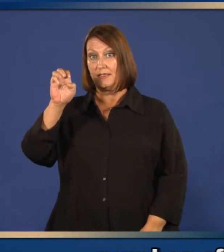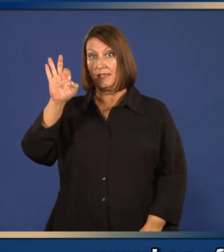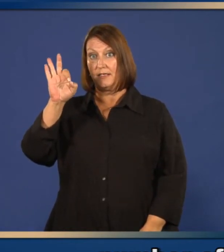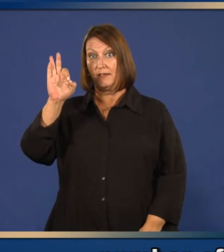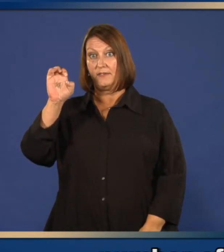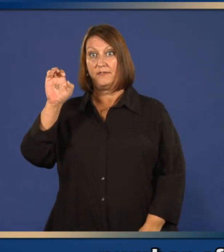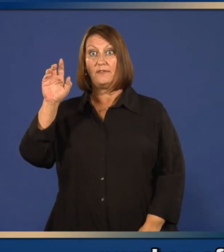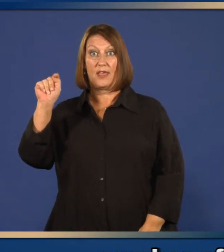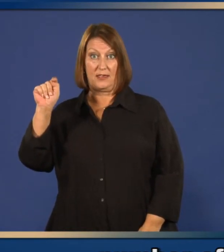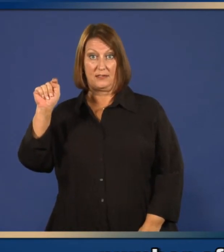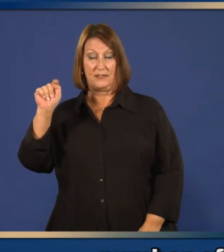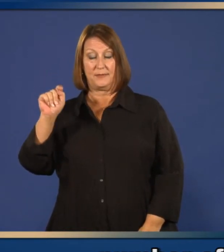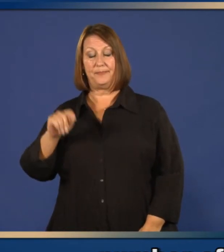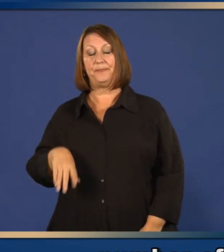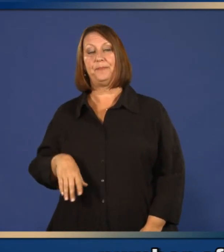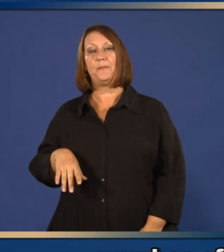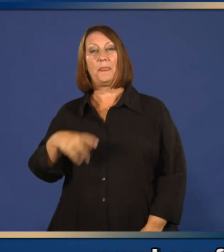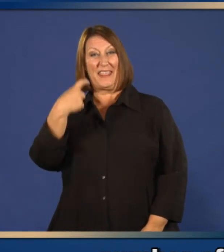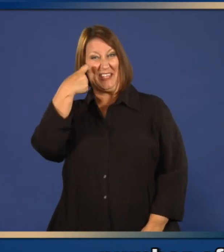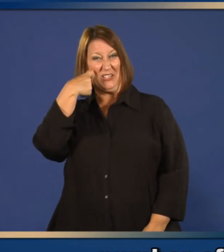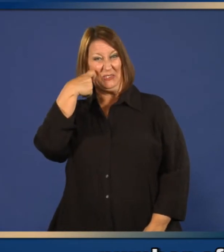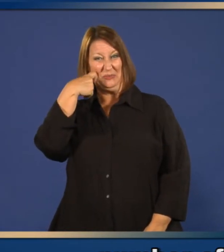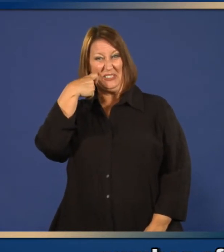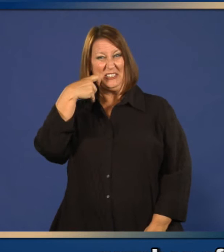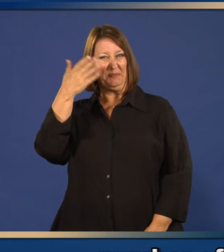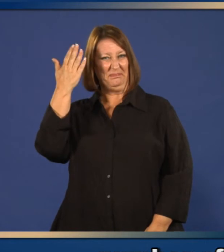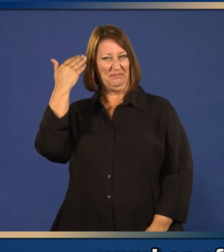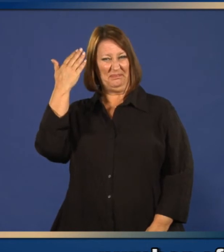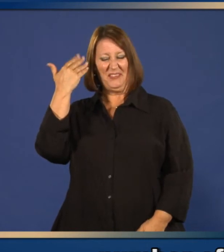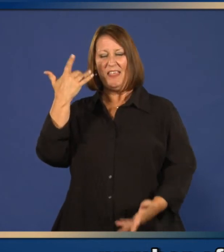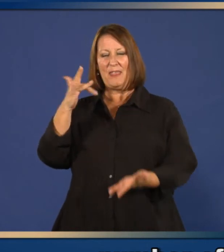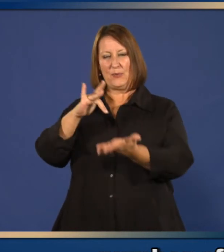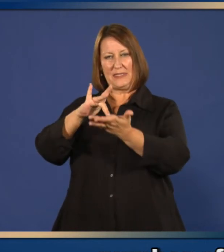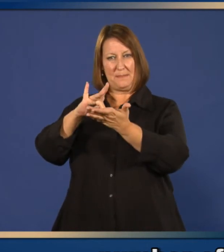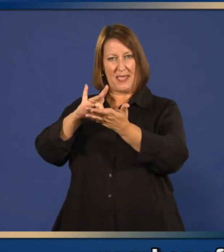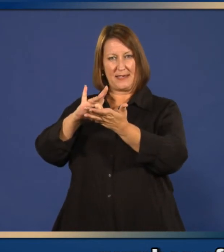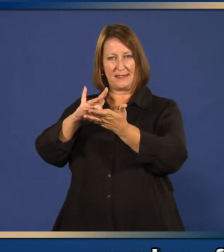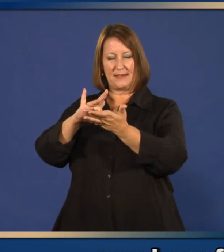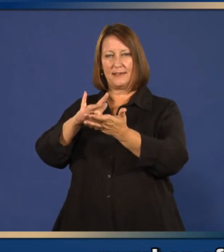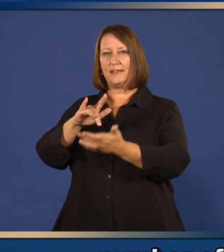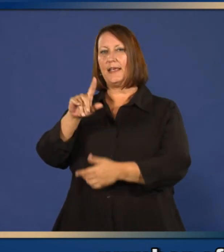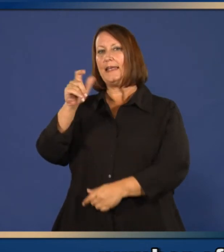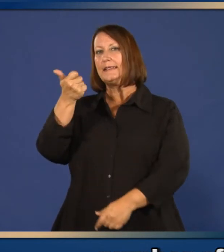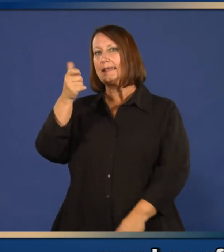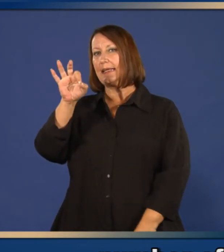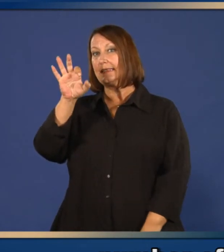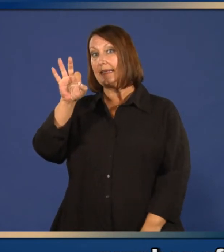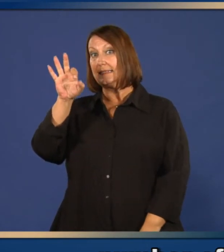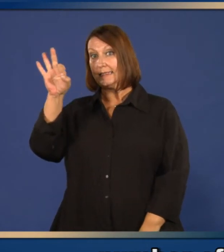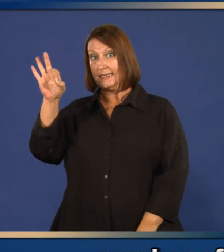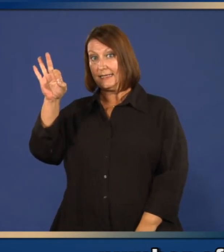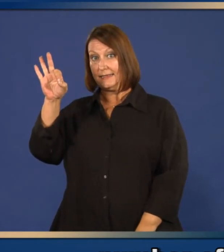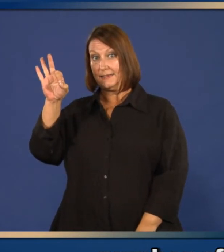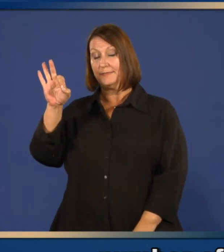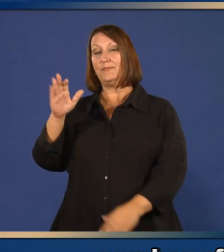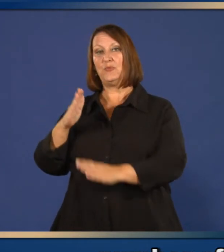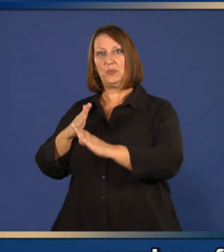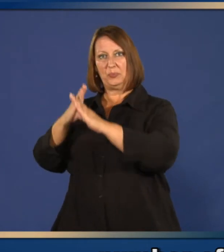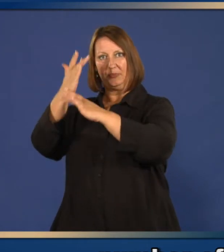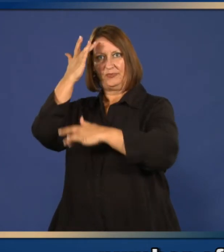For example, a rotavirus vaccine was withdrawn in